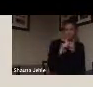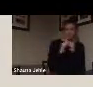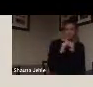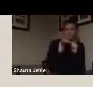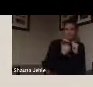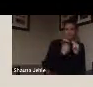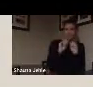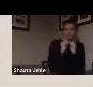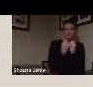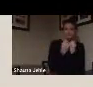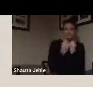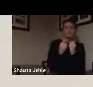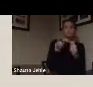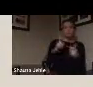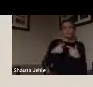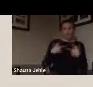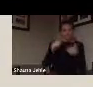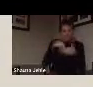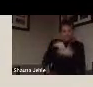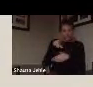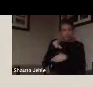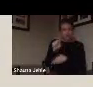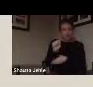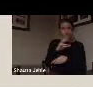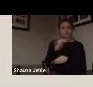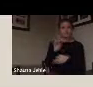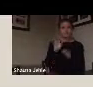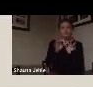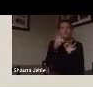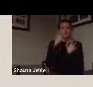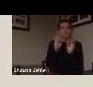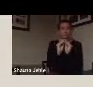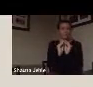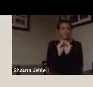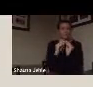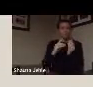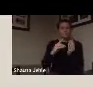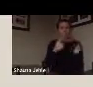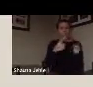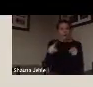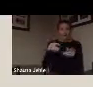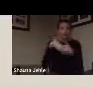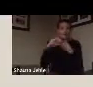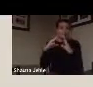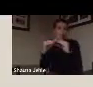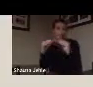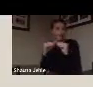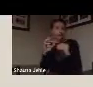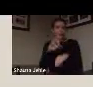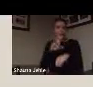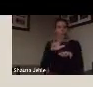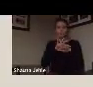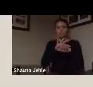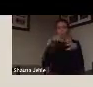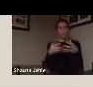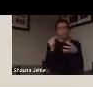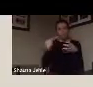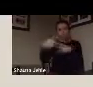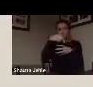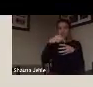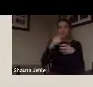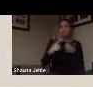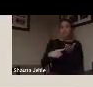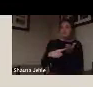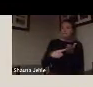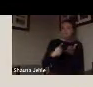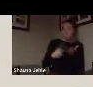he lives in the U.S. and interprets for meetings sometimes that take place in Romania or other parts of the world. Sometimes we